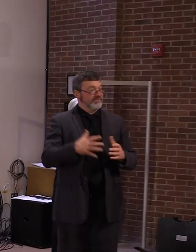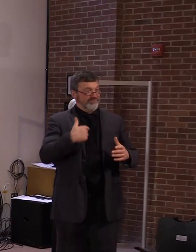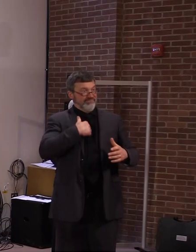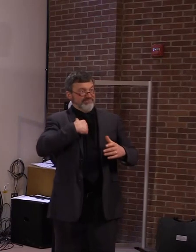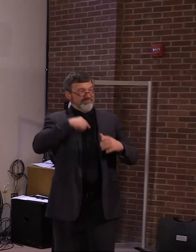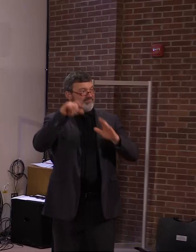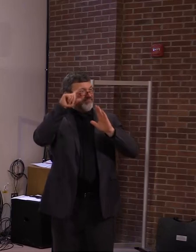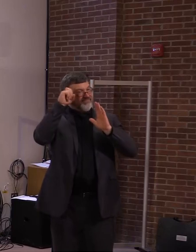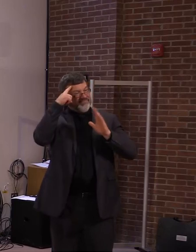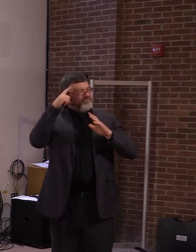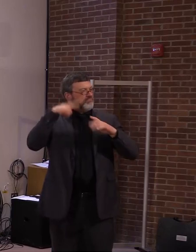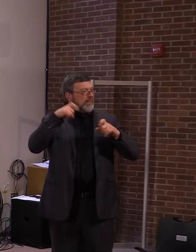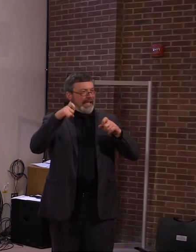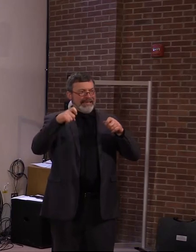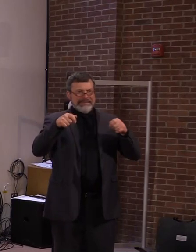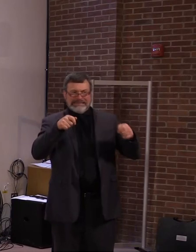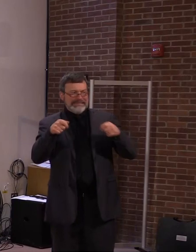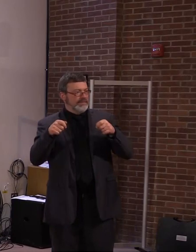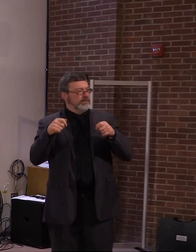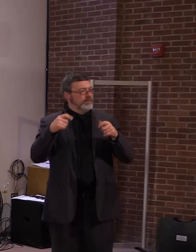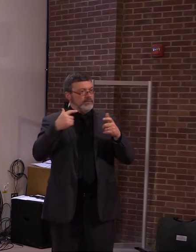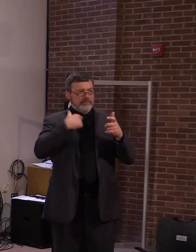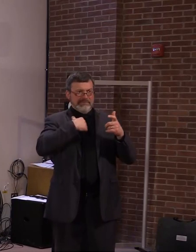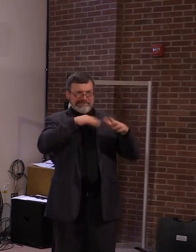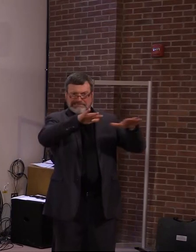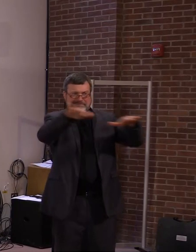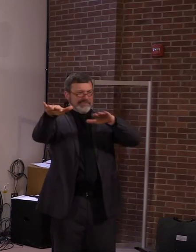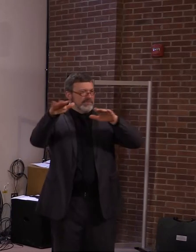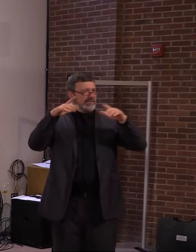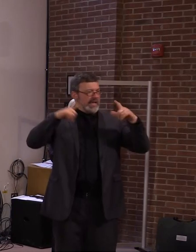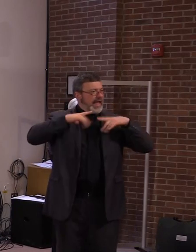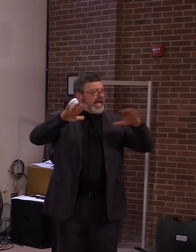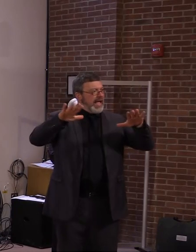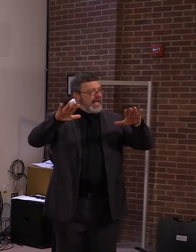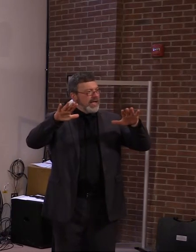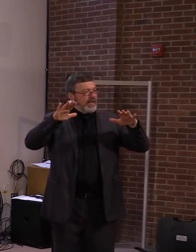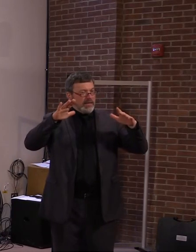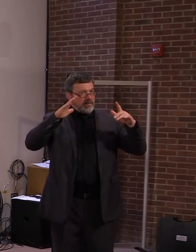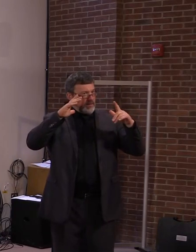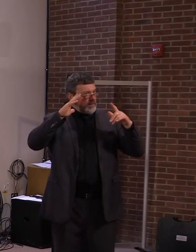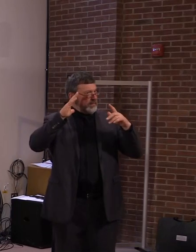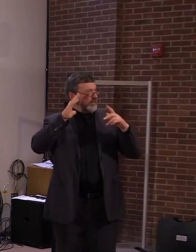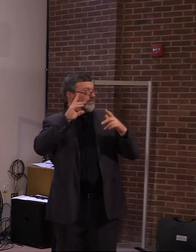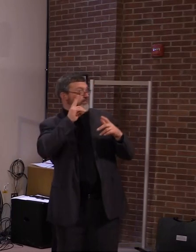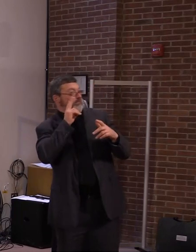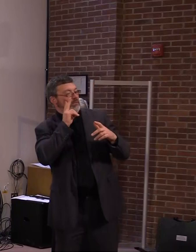the holidays, and then we'll see a regression at that point.